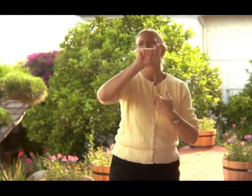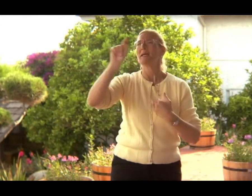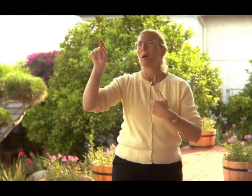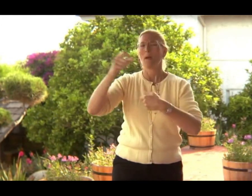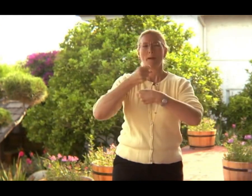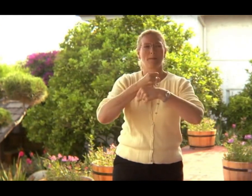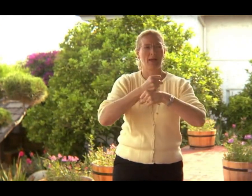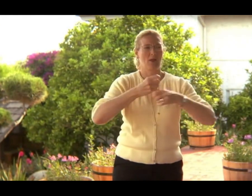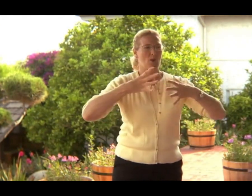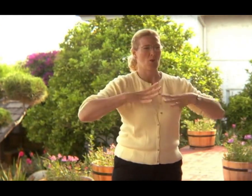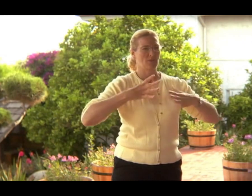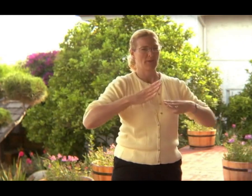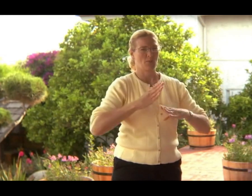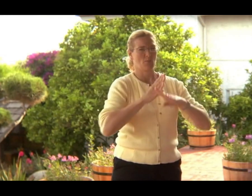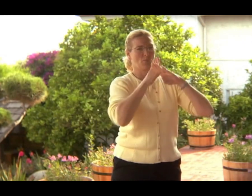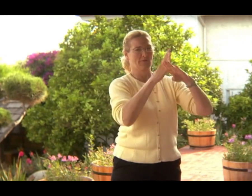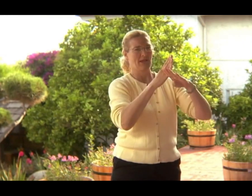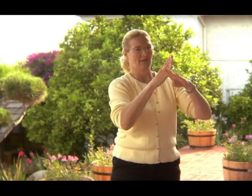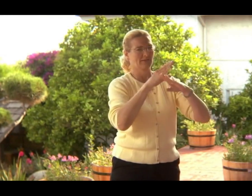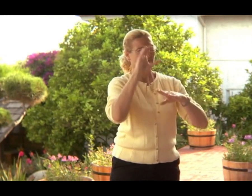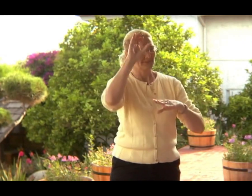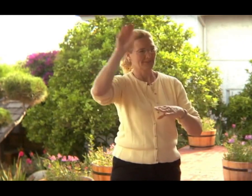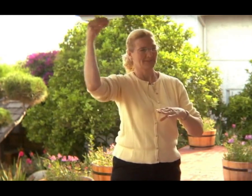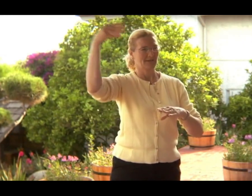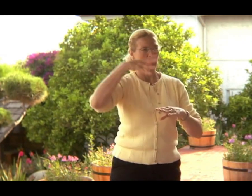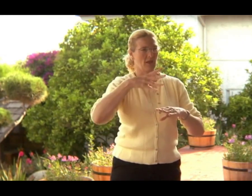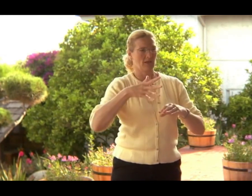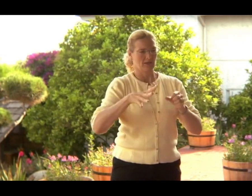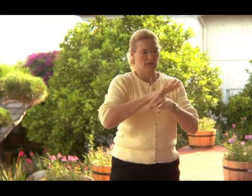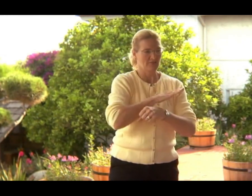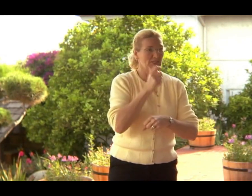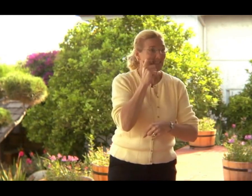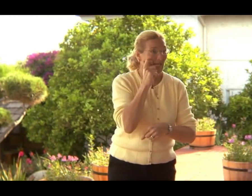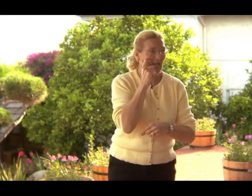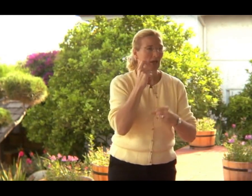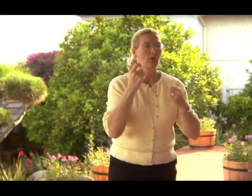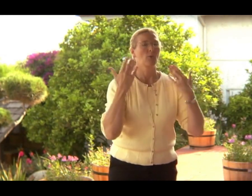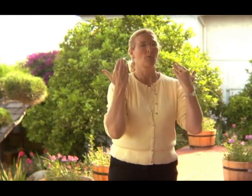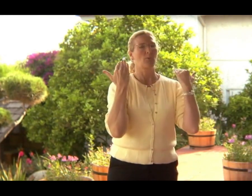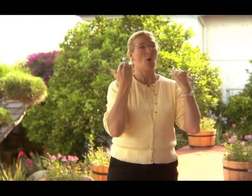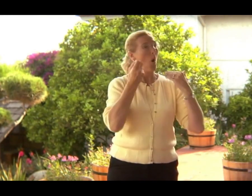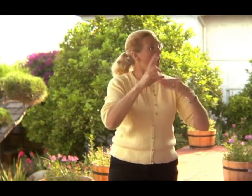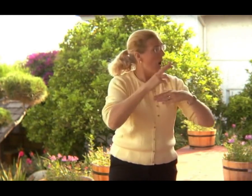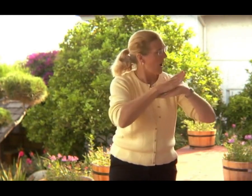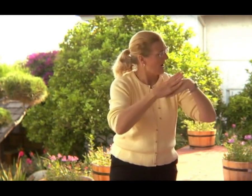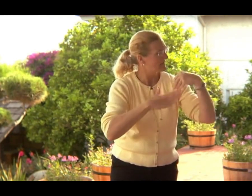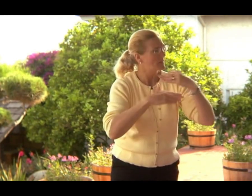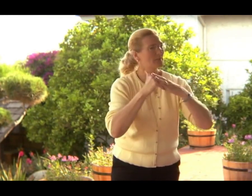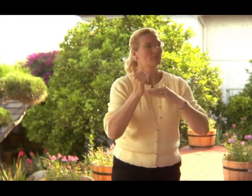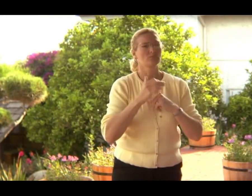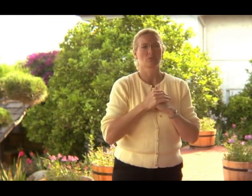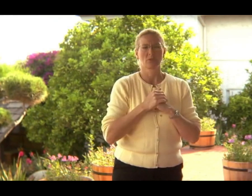There are companies that make some protective clothing so that you can cover up your skin without being too hot or